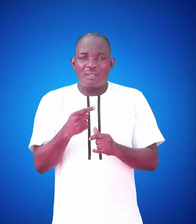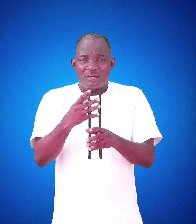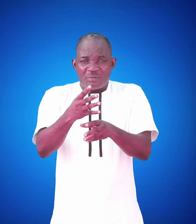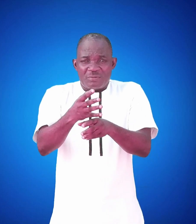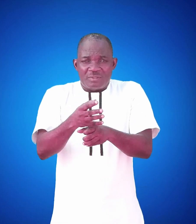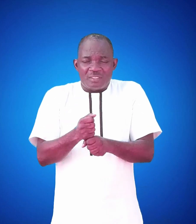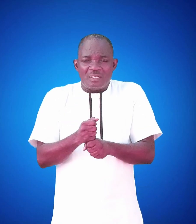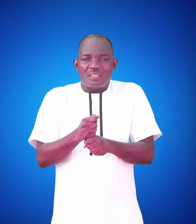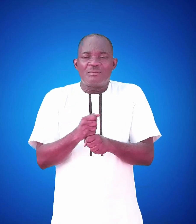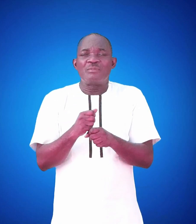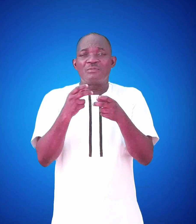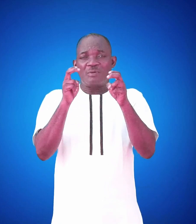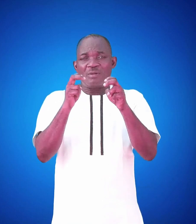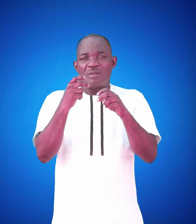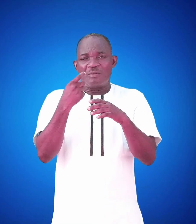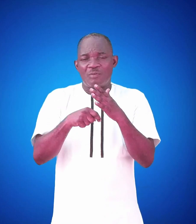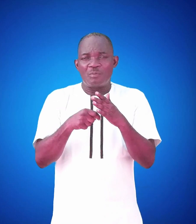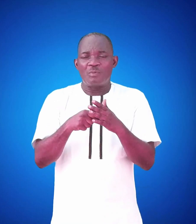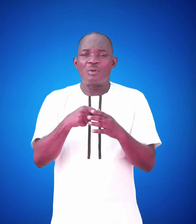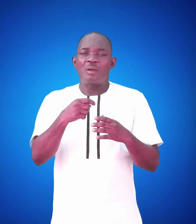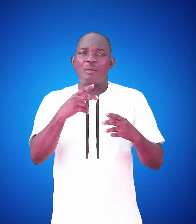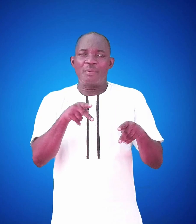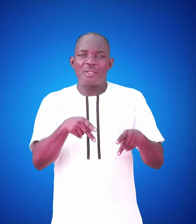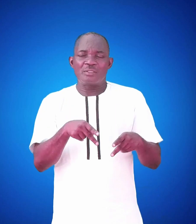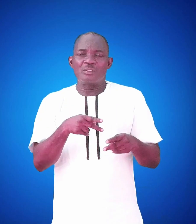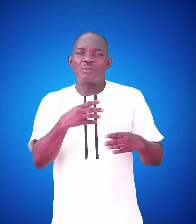Receiving case from petitioner.